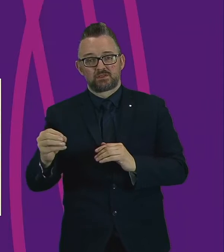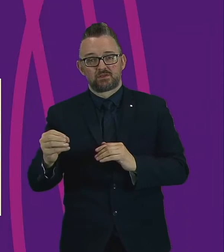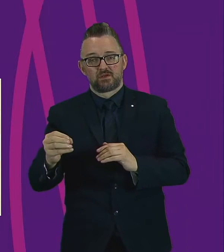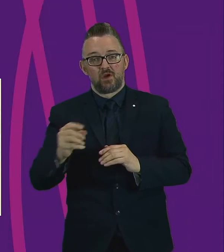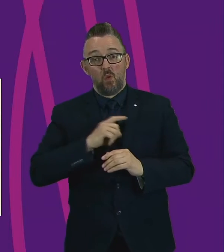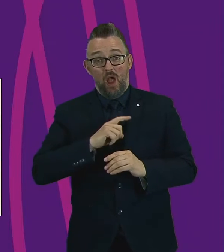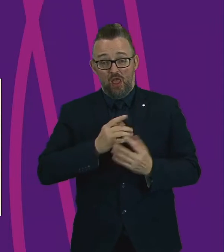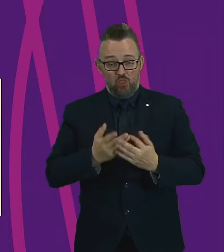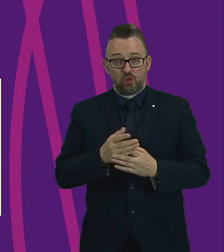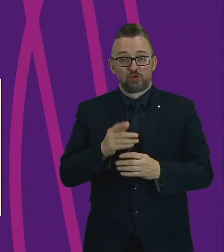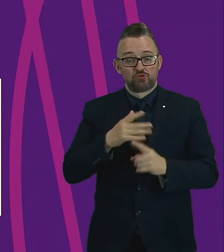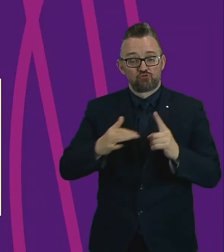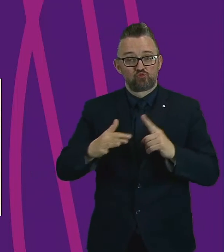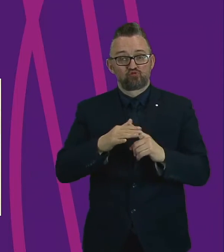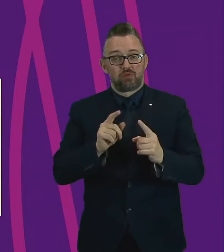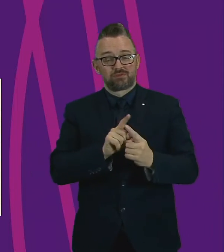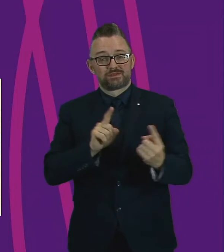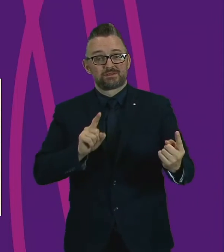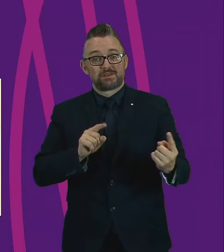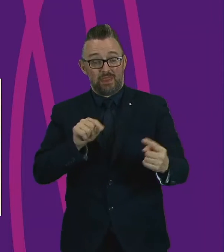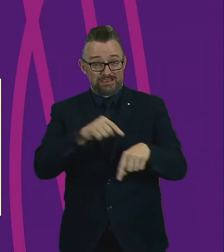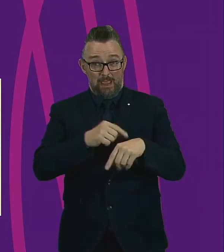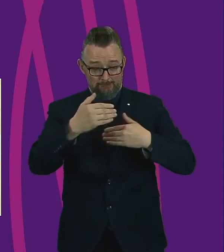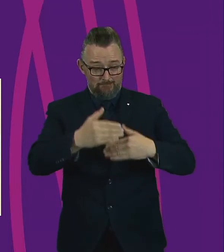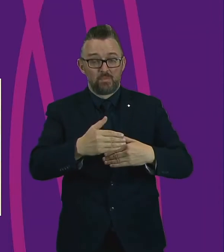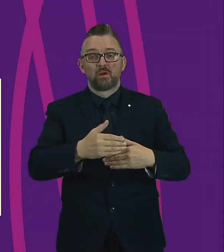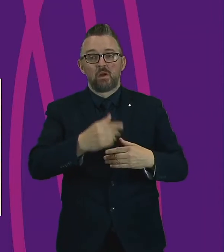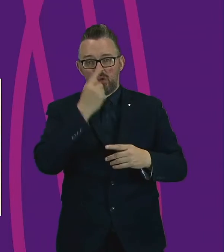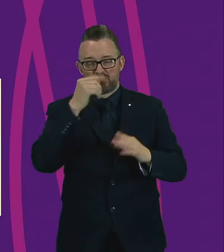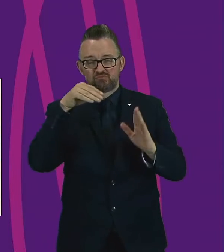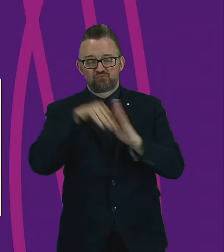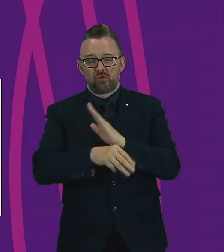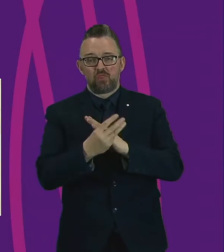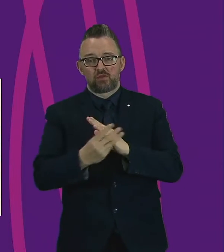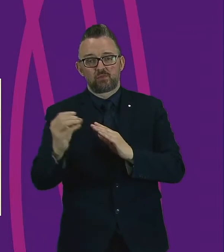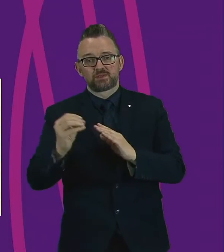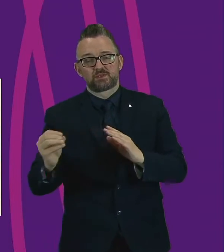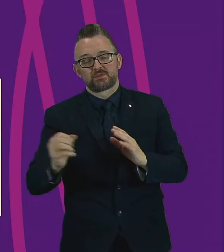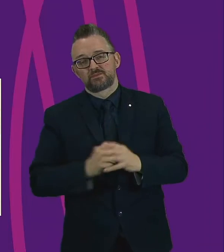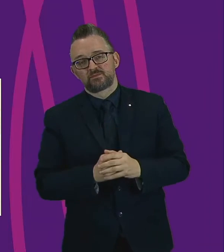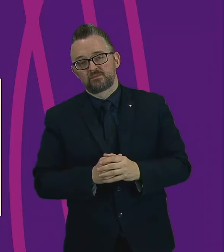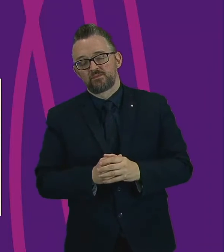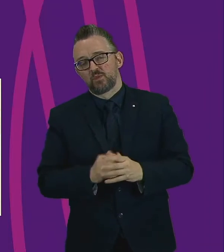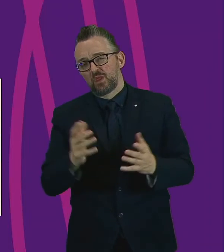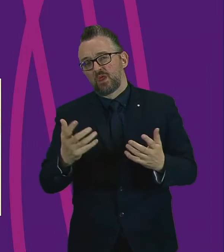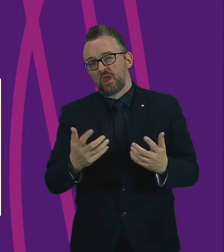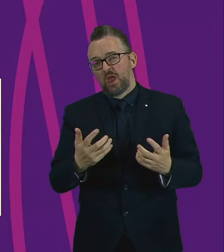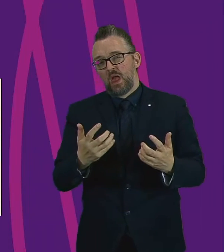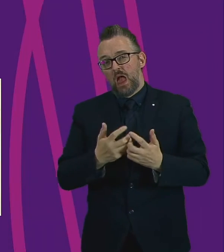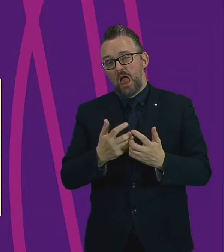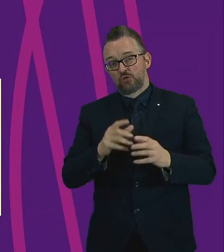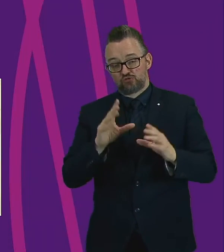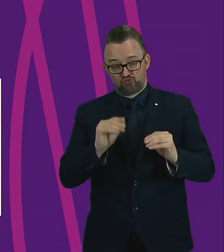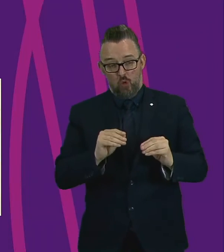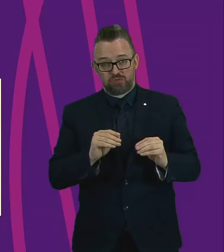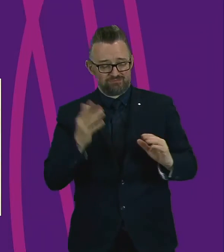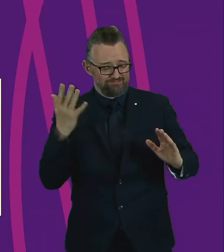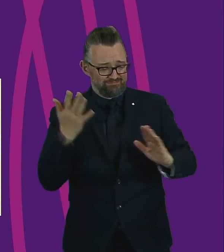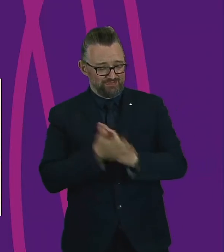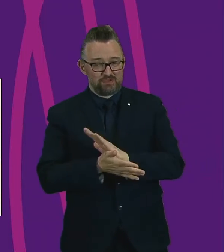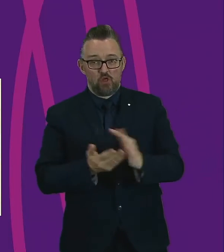social distancing. So it's clear that to reduce the devastating impact of COVID-19, we need a